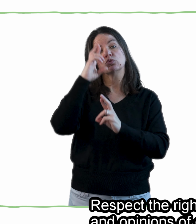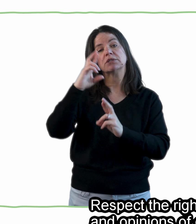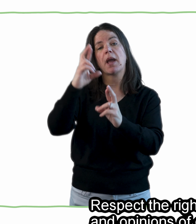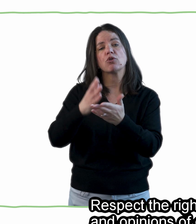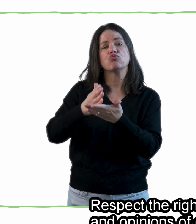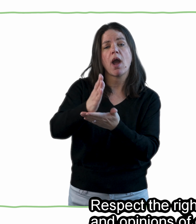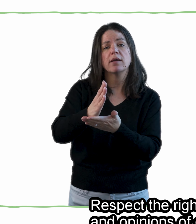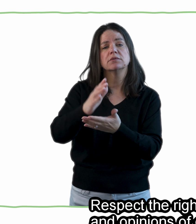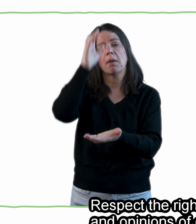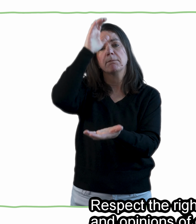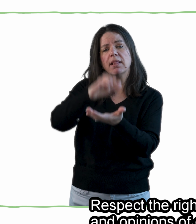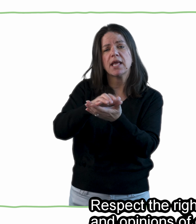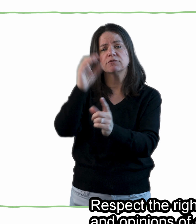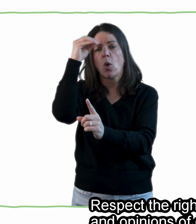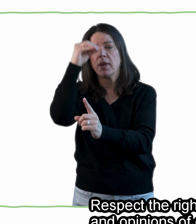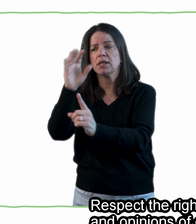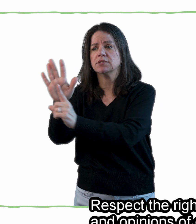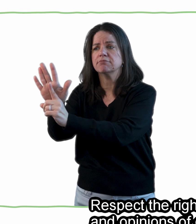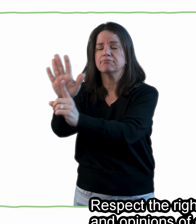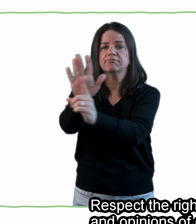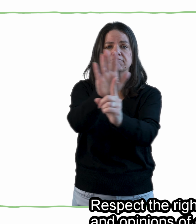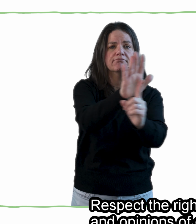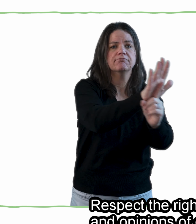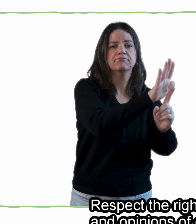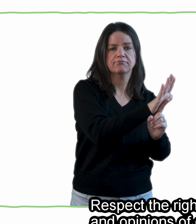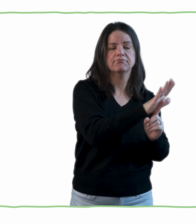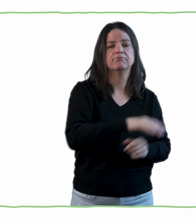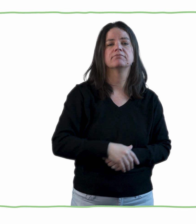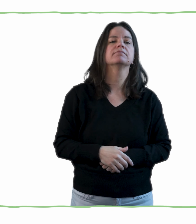respect the rights, beliefs, and opinions of others,